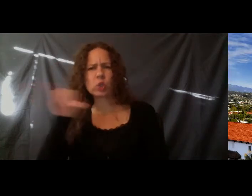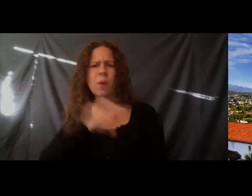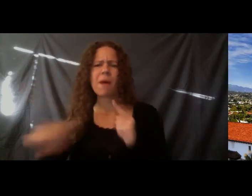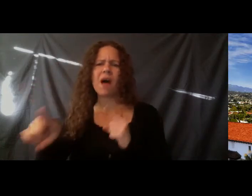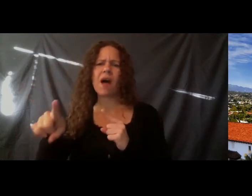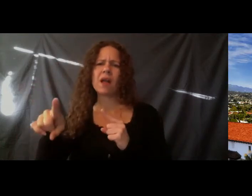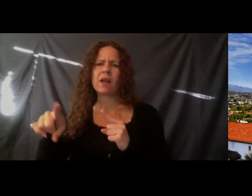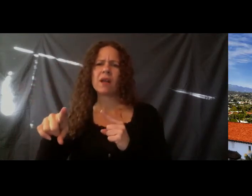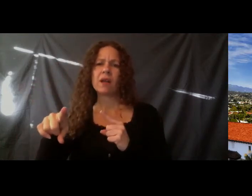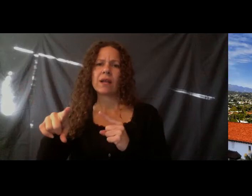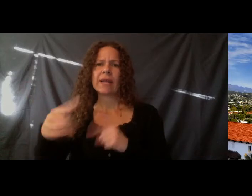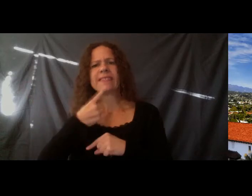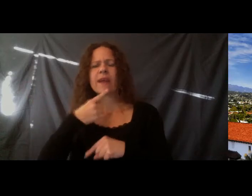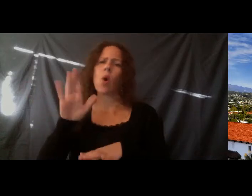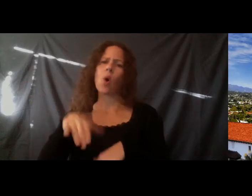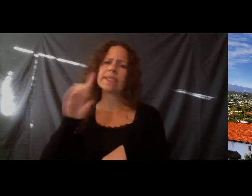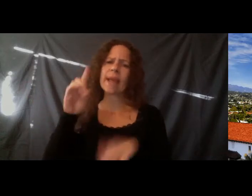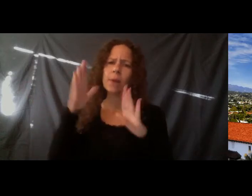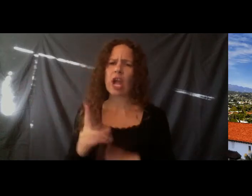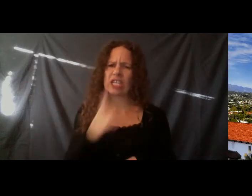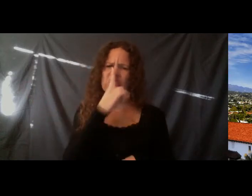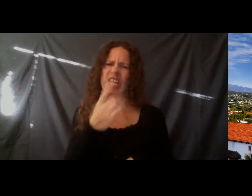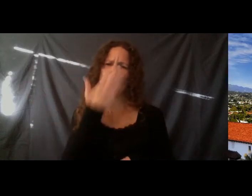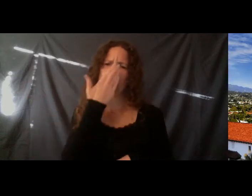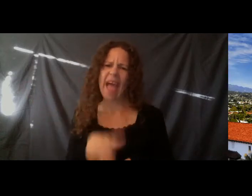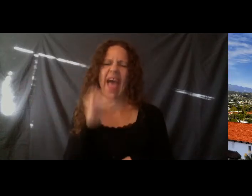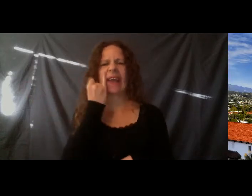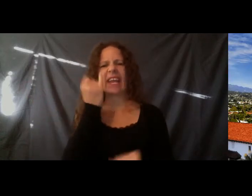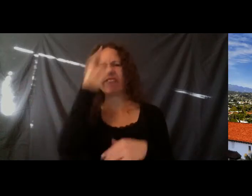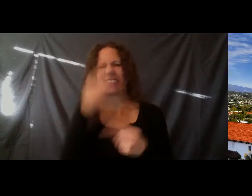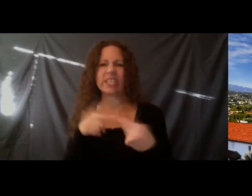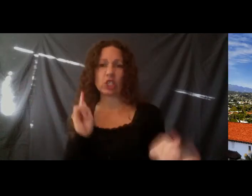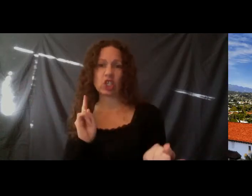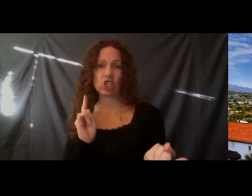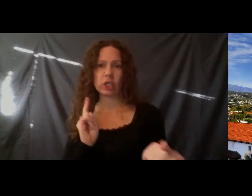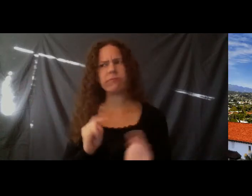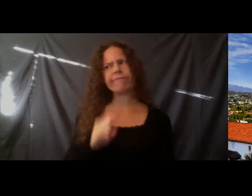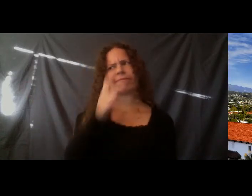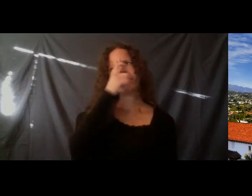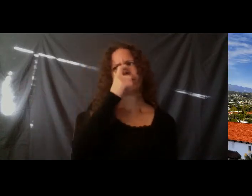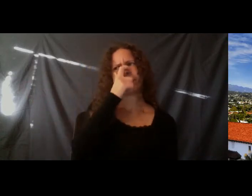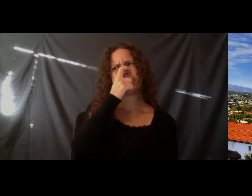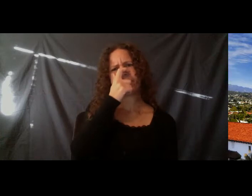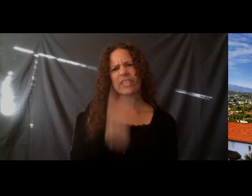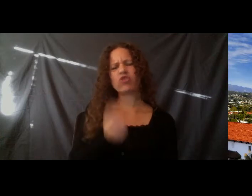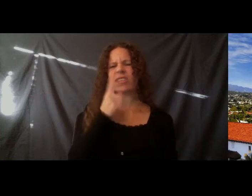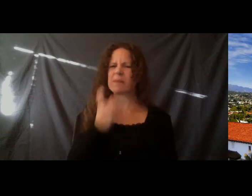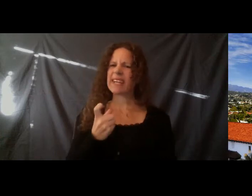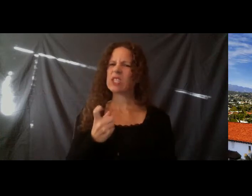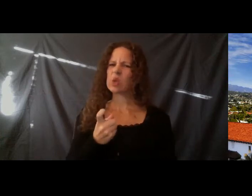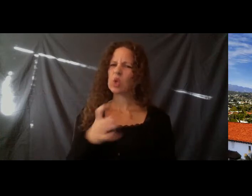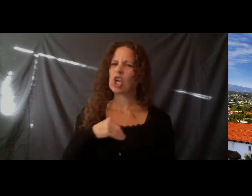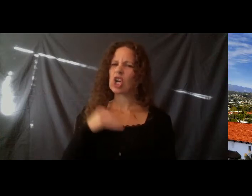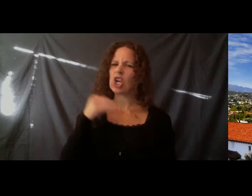about disagreeing. And it's ironic because we're very good at disagreeing, but we're bad at normalizing it and understanding that it's a